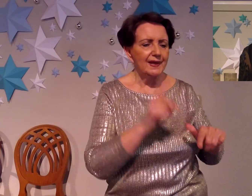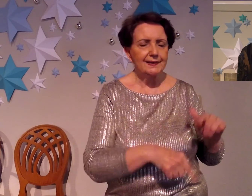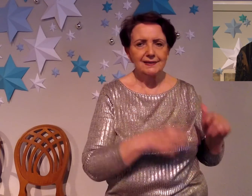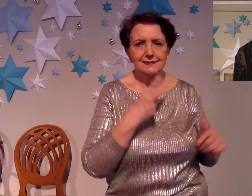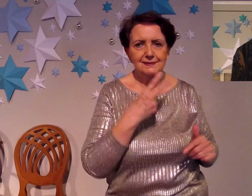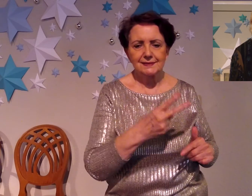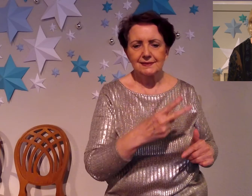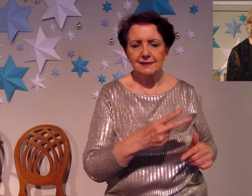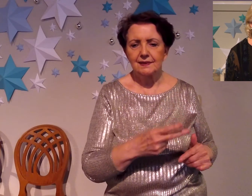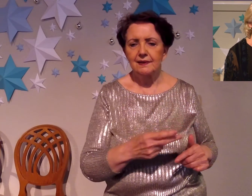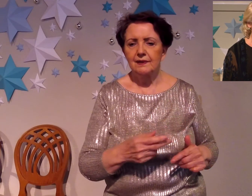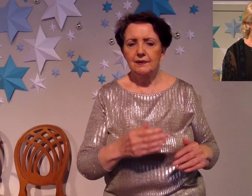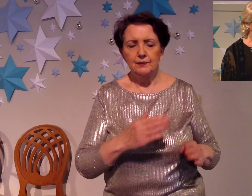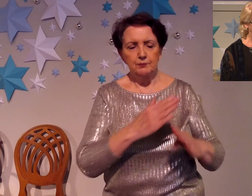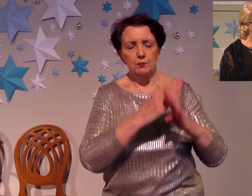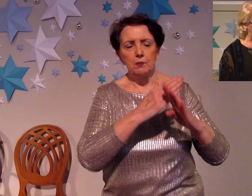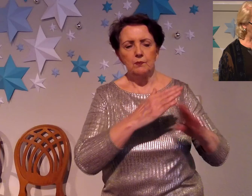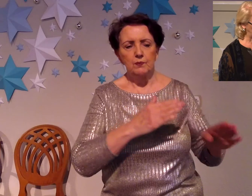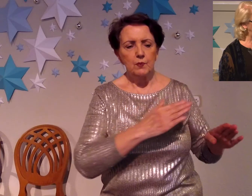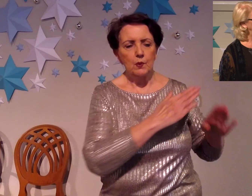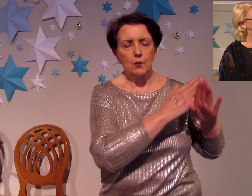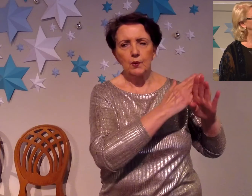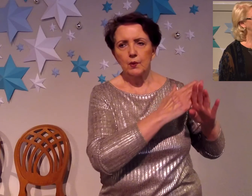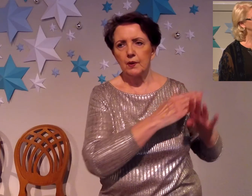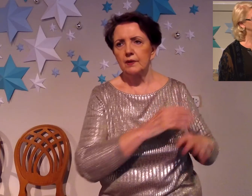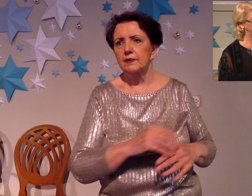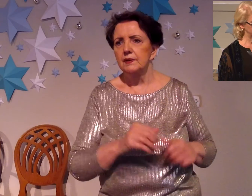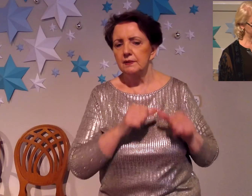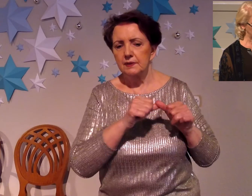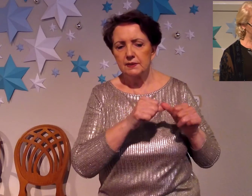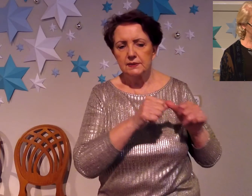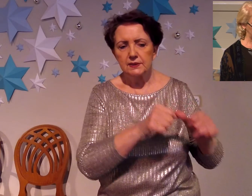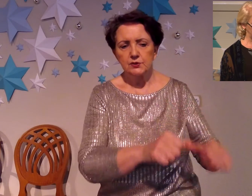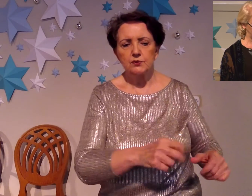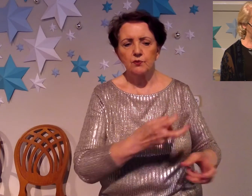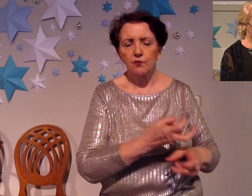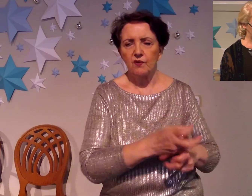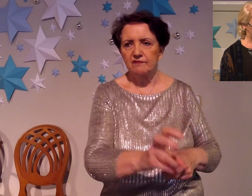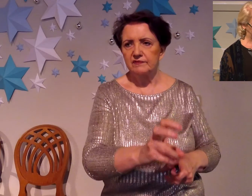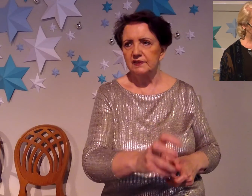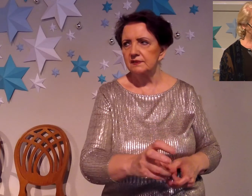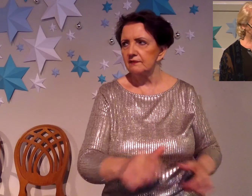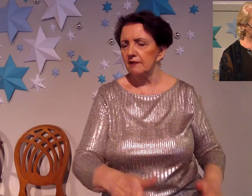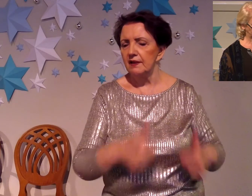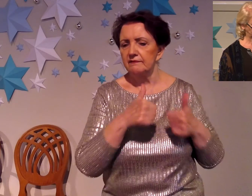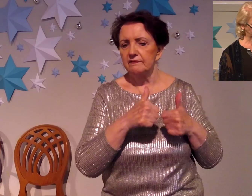beset by obstacles and the ongoing roughness of life.